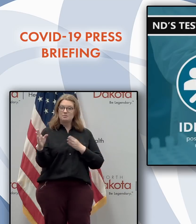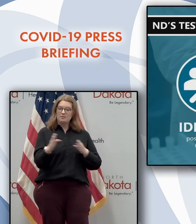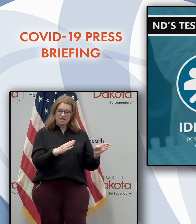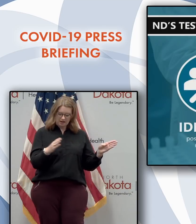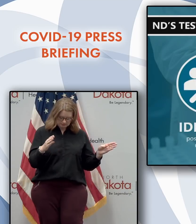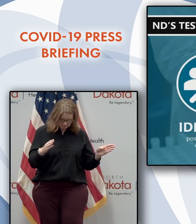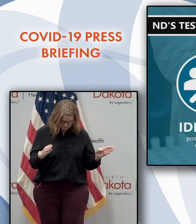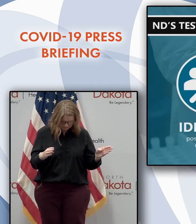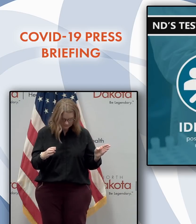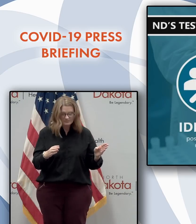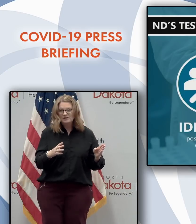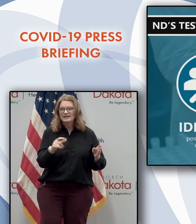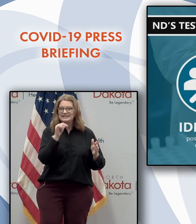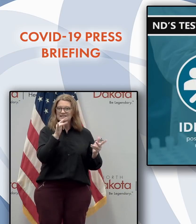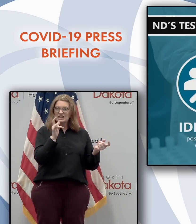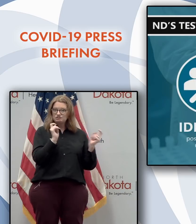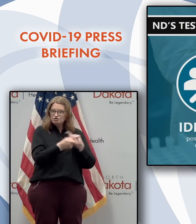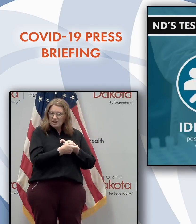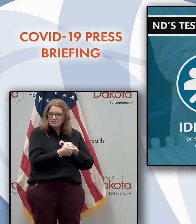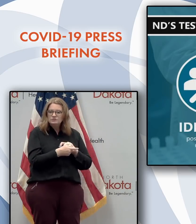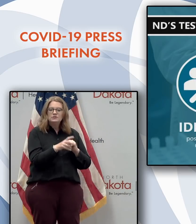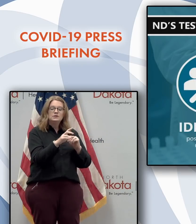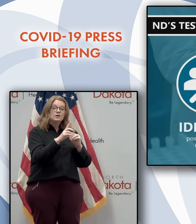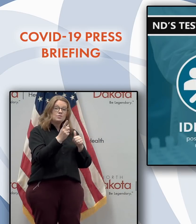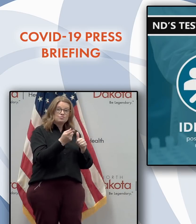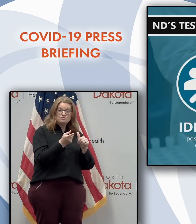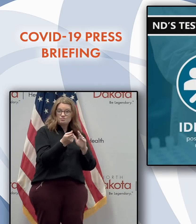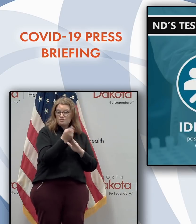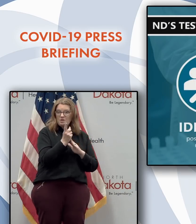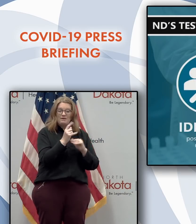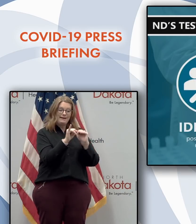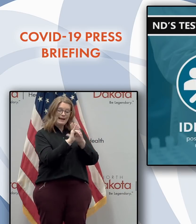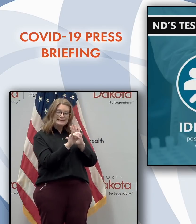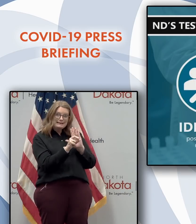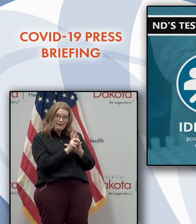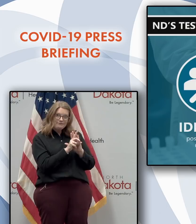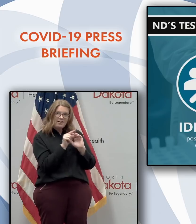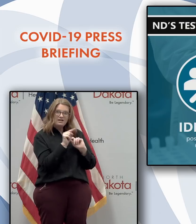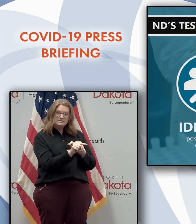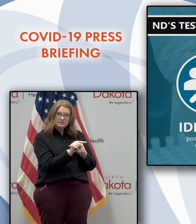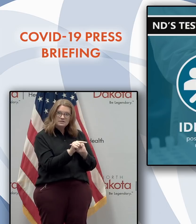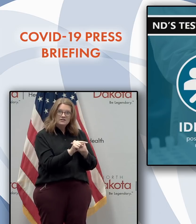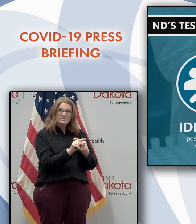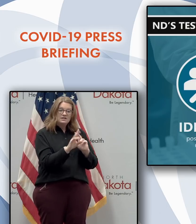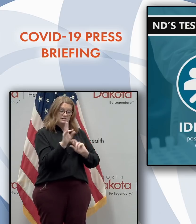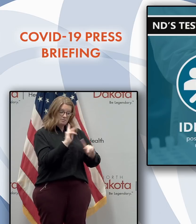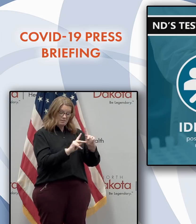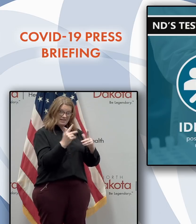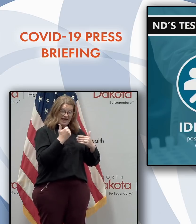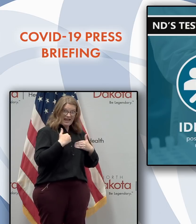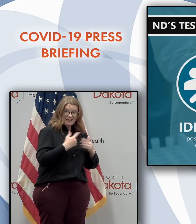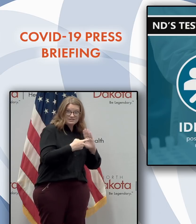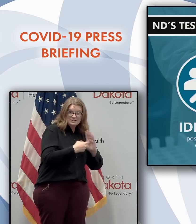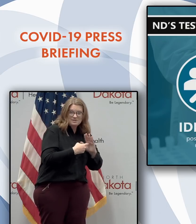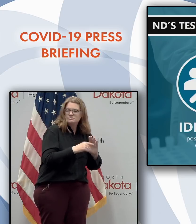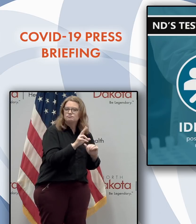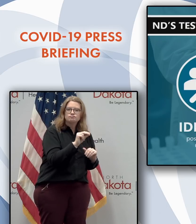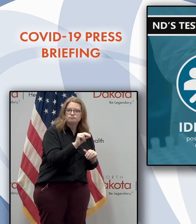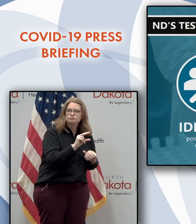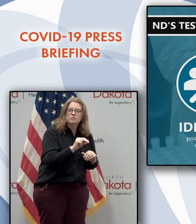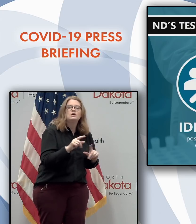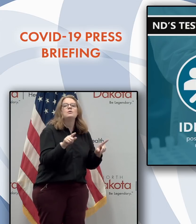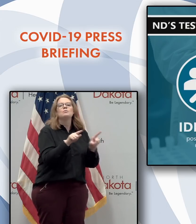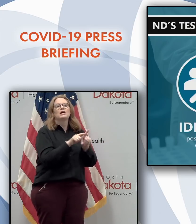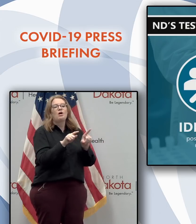has been, again, unchanged. We want to identify early, not just symptomatics who are presenting, but we want to identify through the